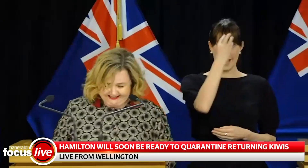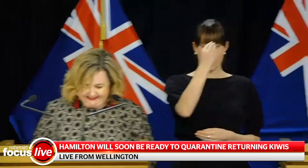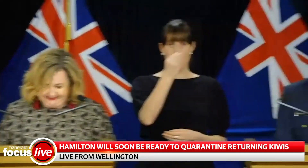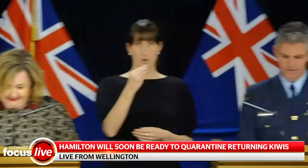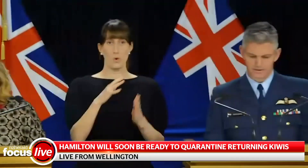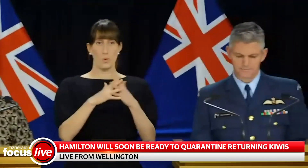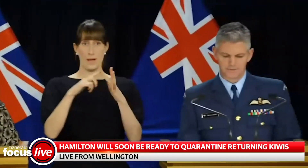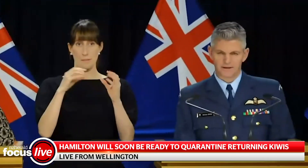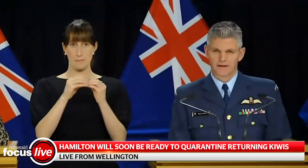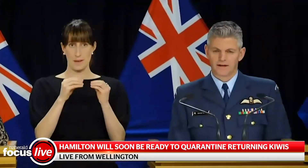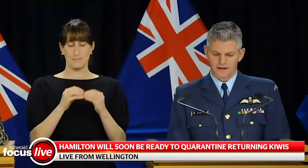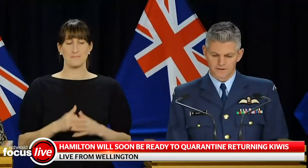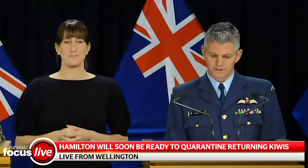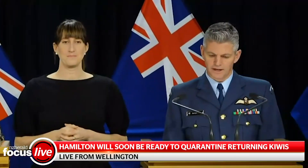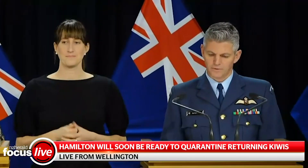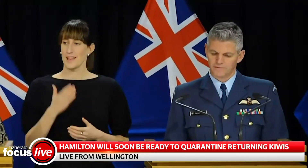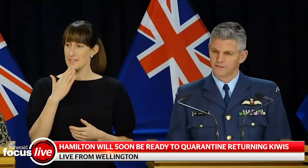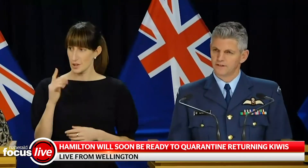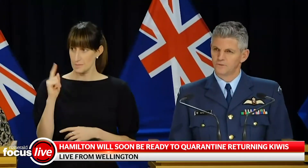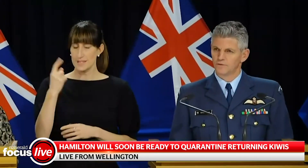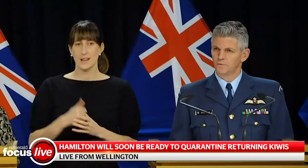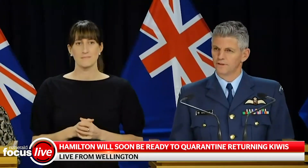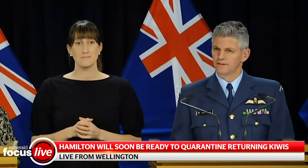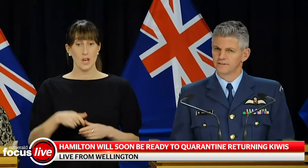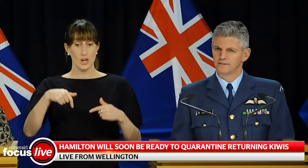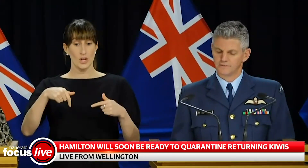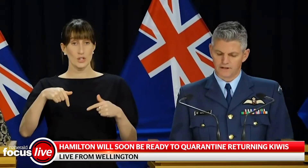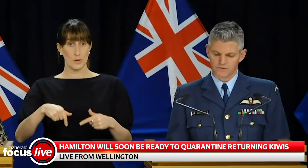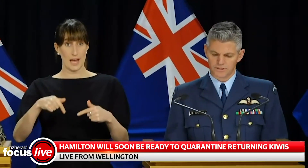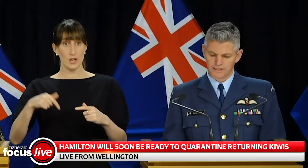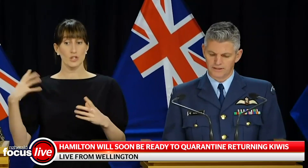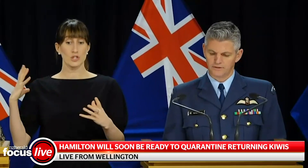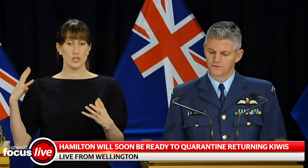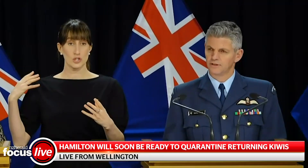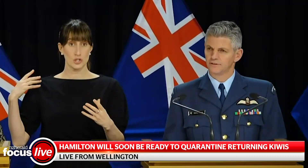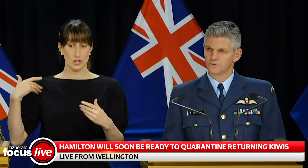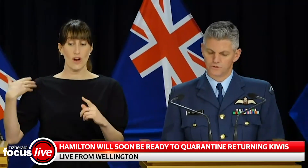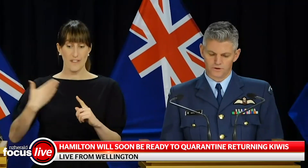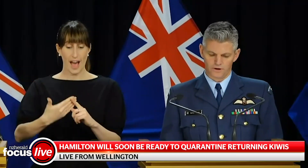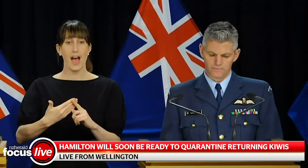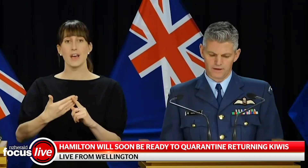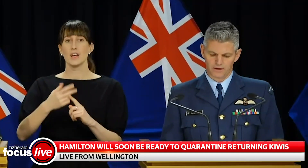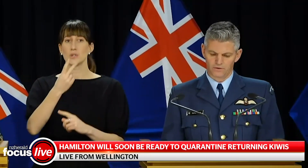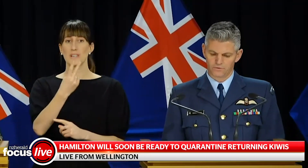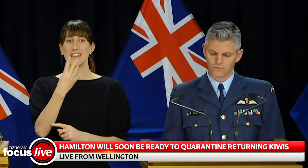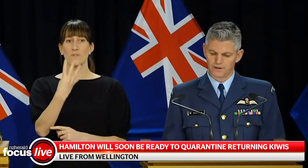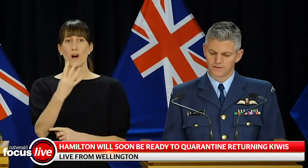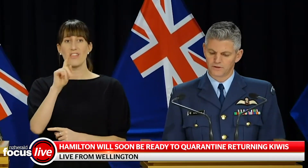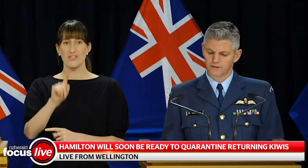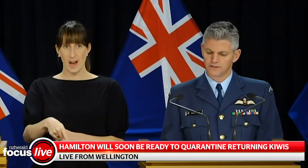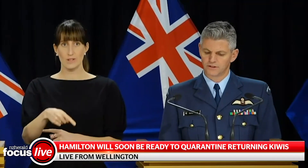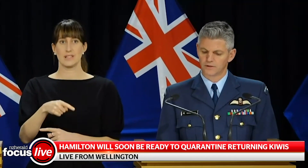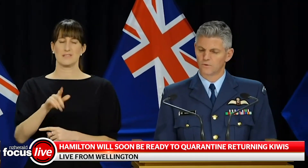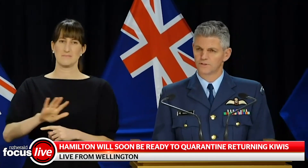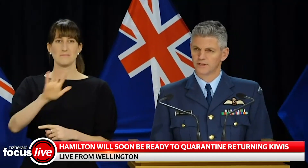matters. Thank you, Minister. As of today, we have seen 24,710 New Zealanders return home and go through